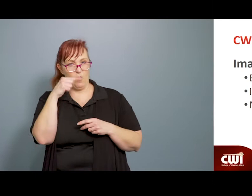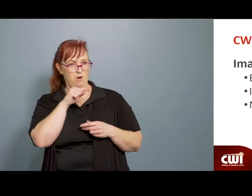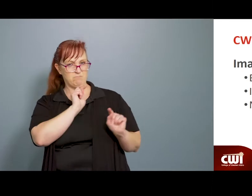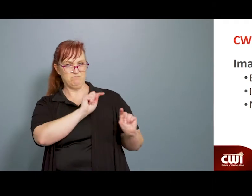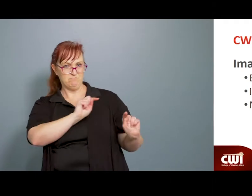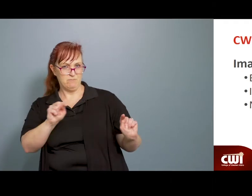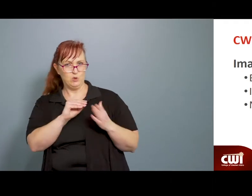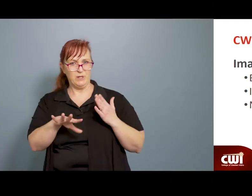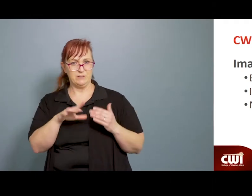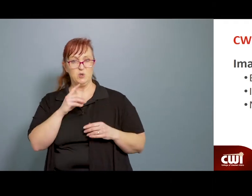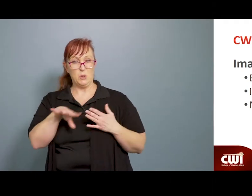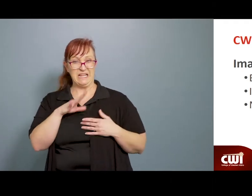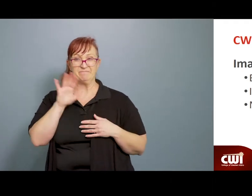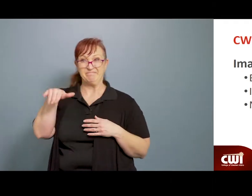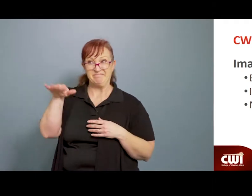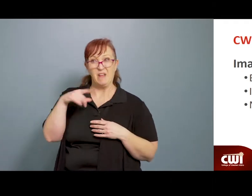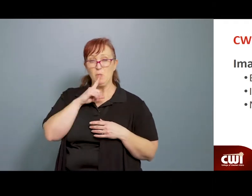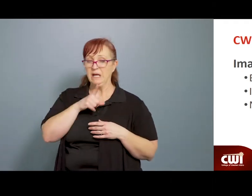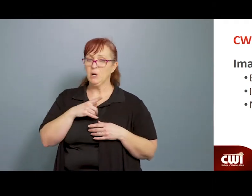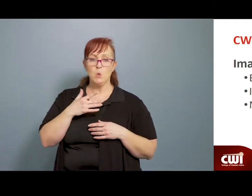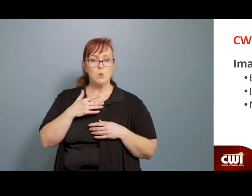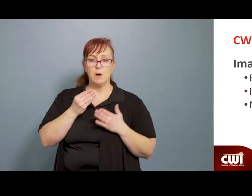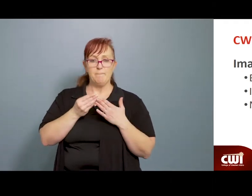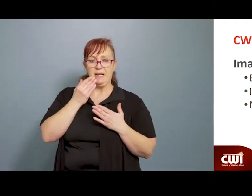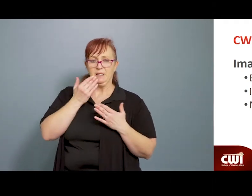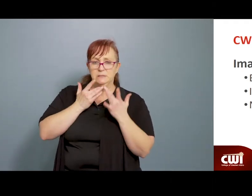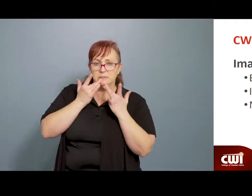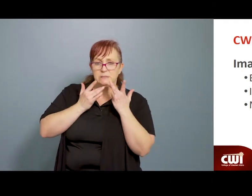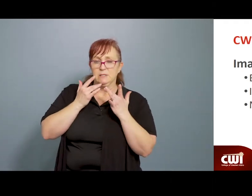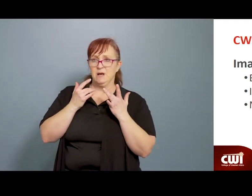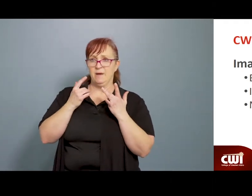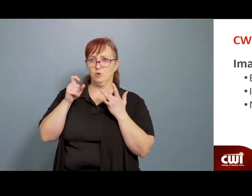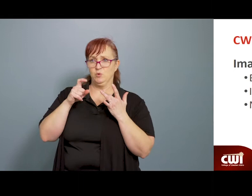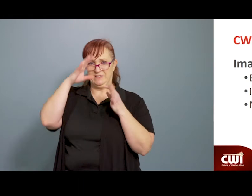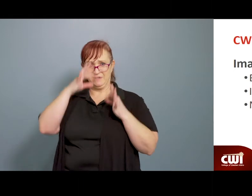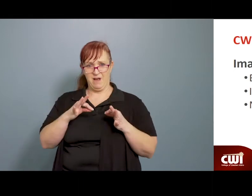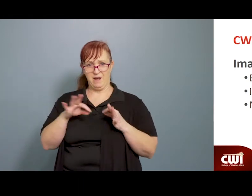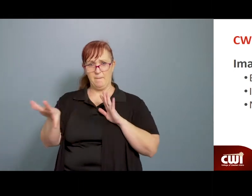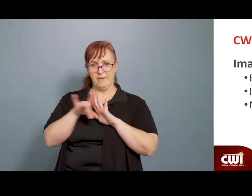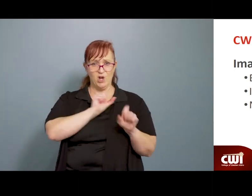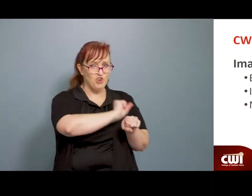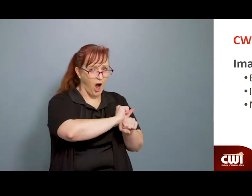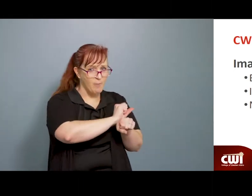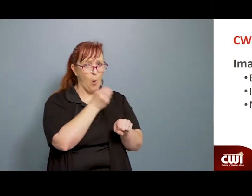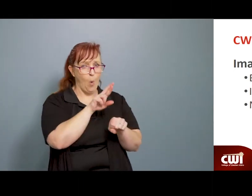would come to us and say, you know, I'm having to make a choice between my job, going to school, or paying